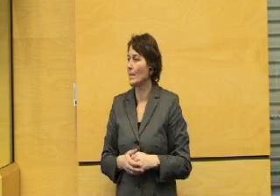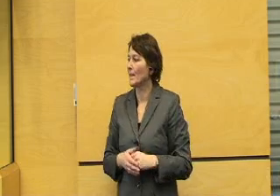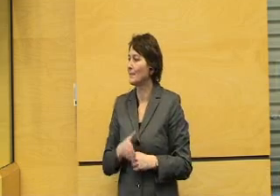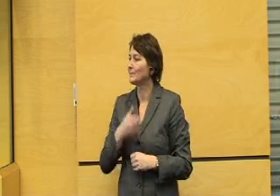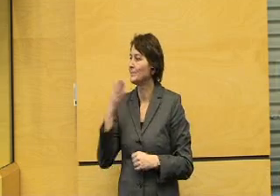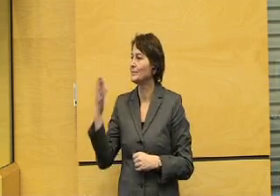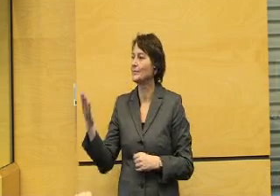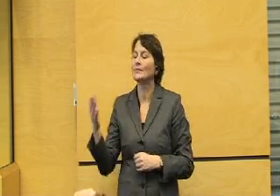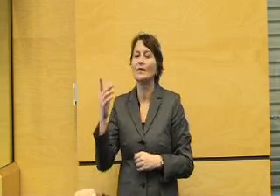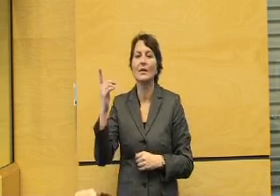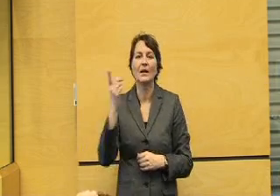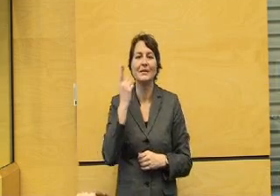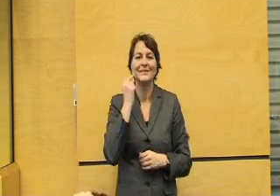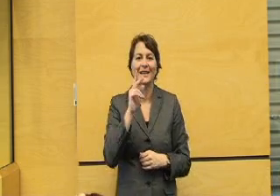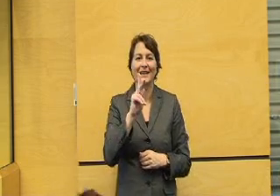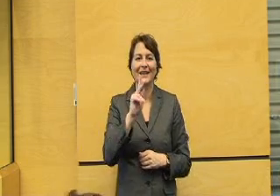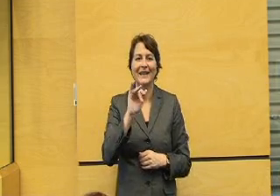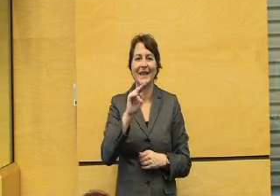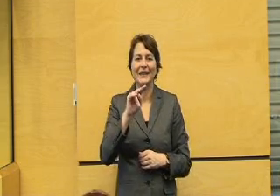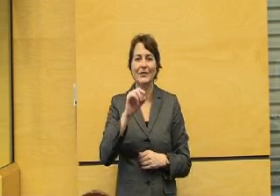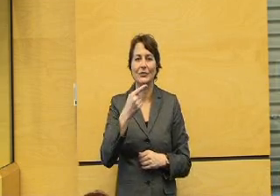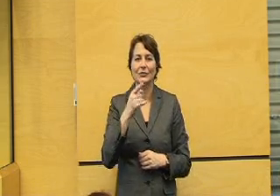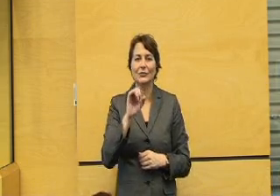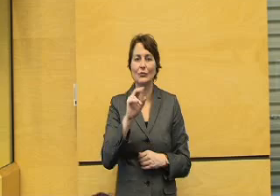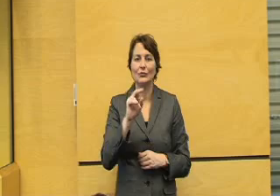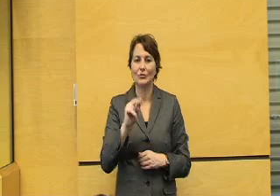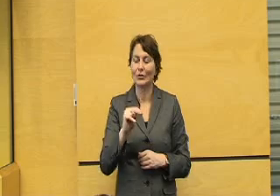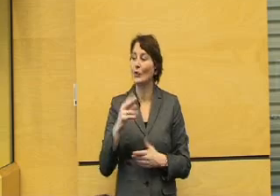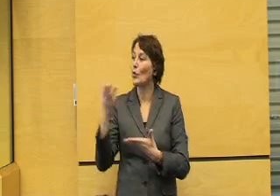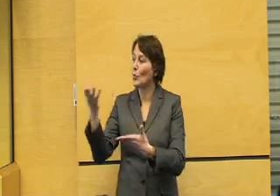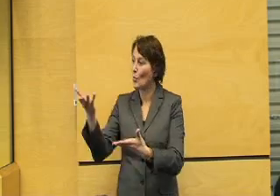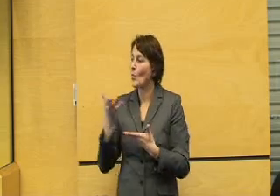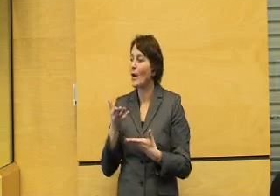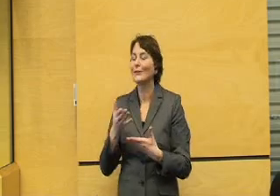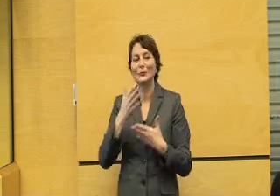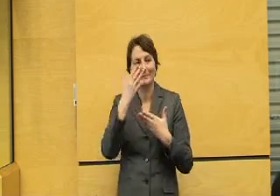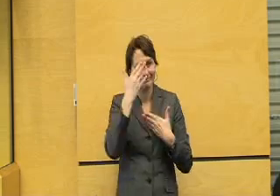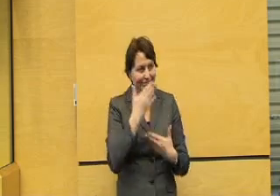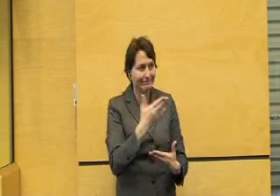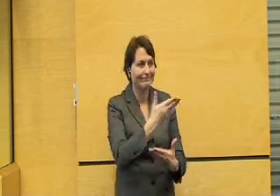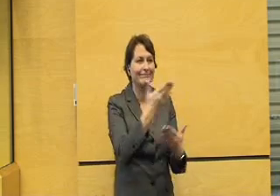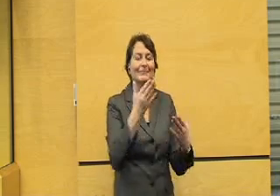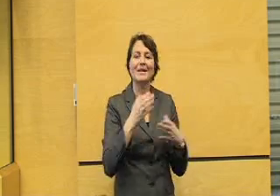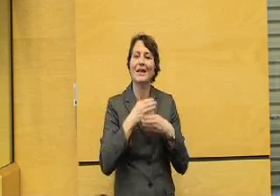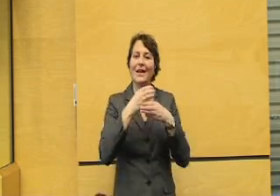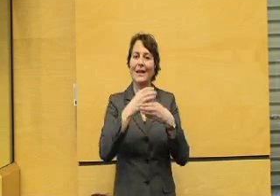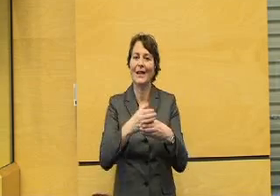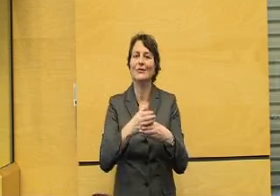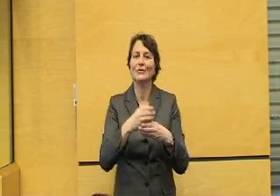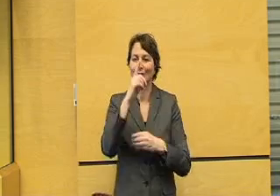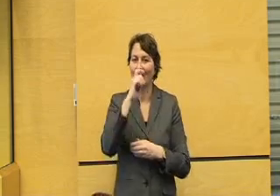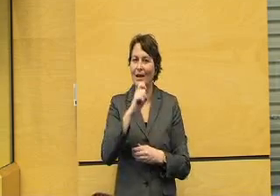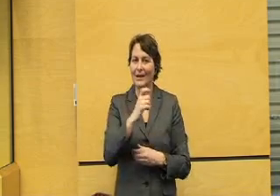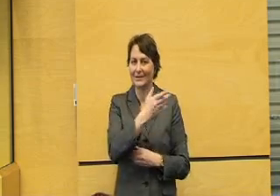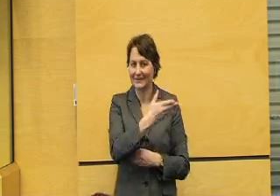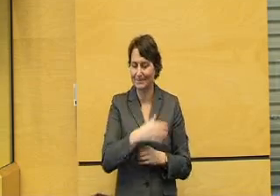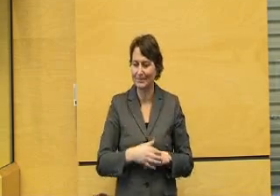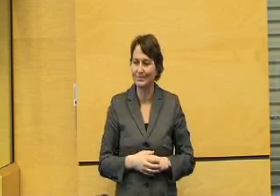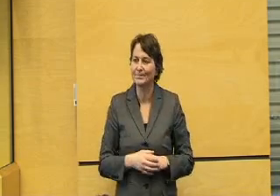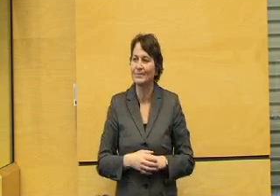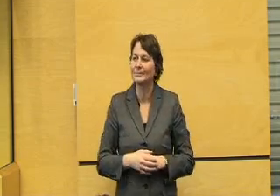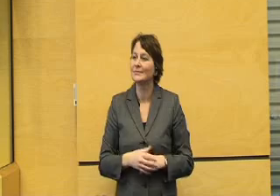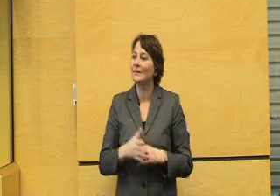Thank you, Chair, and welcome to the distinguished delegation of Thailand. I'd like to also take this opportunity